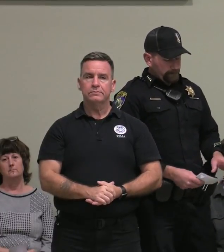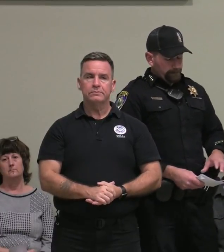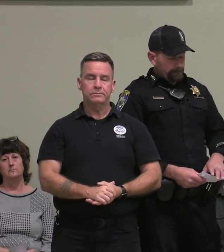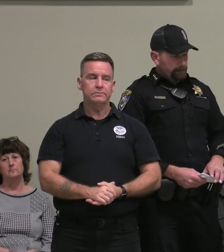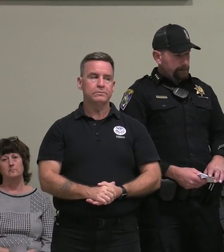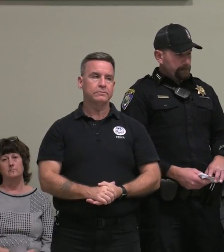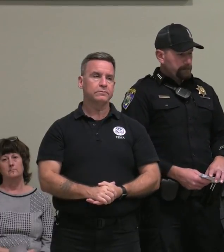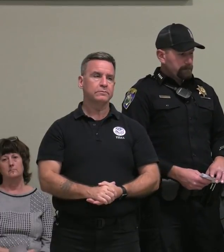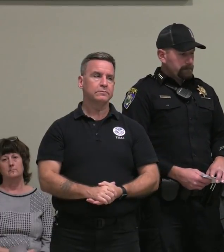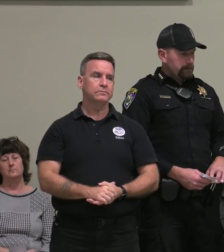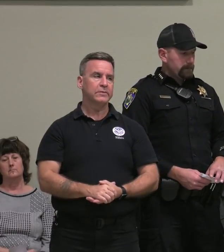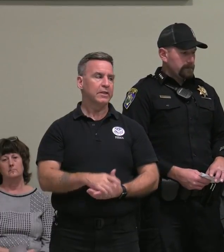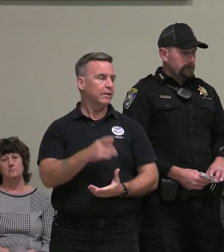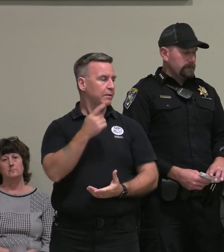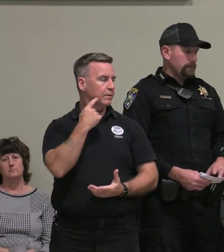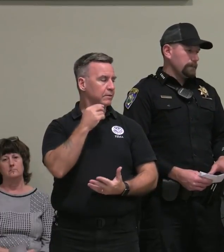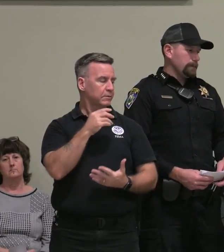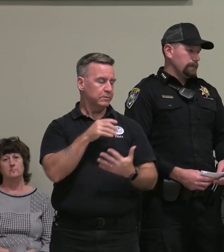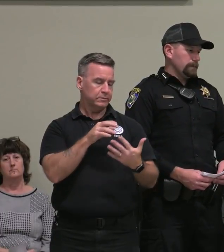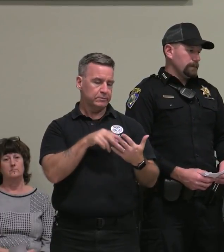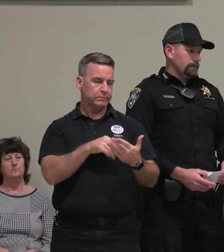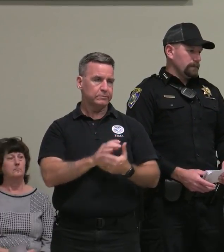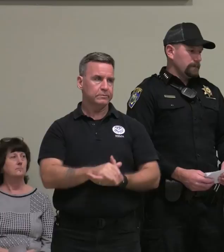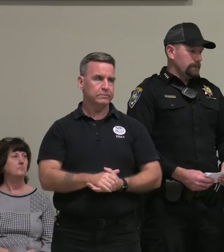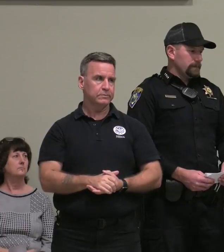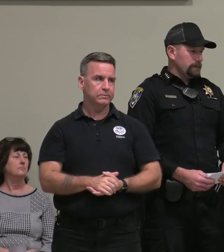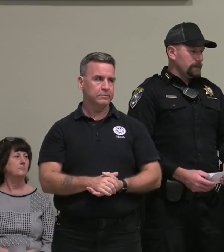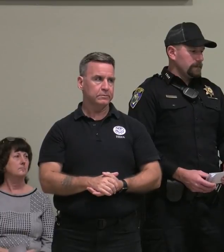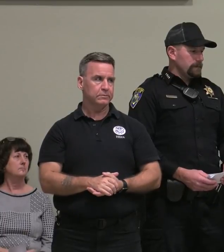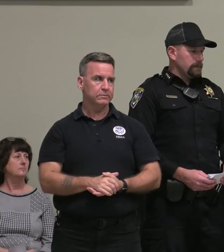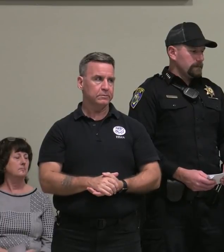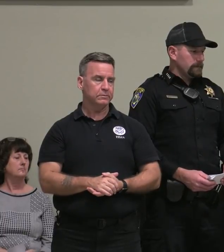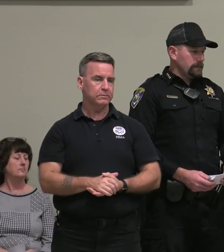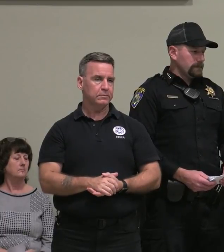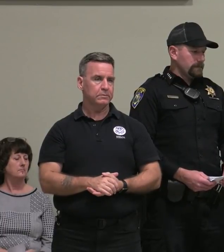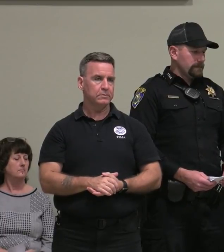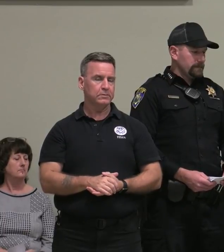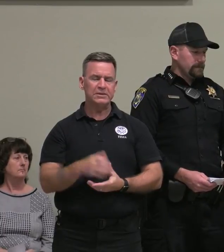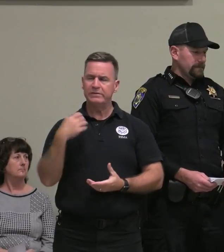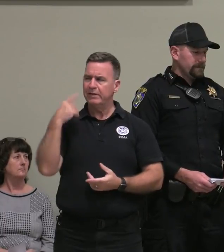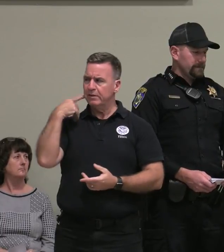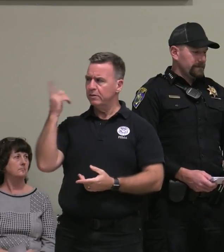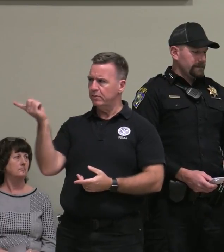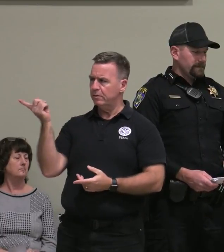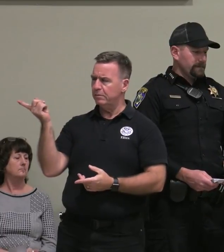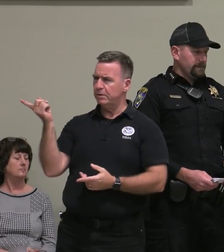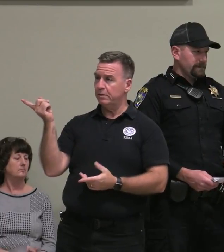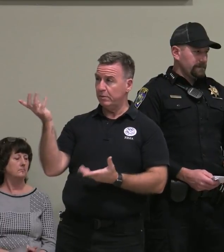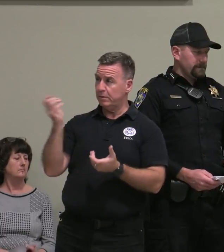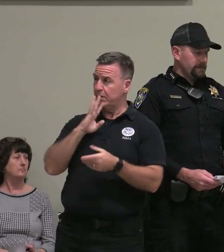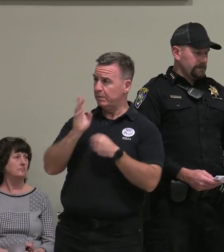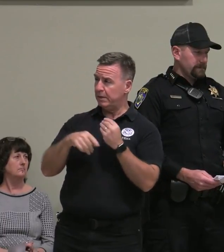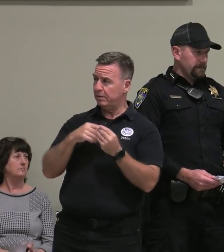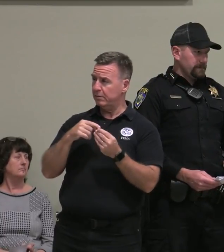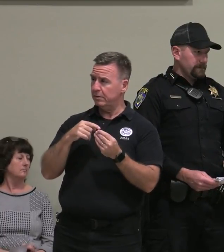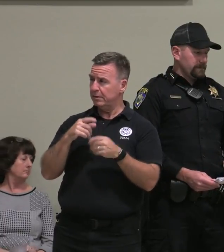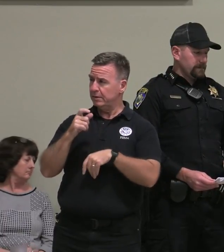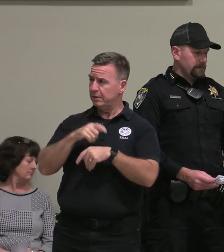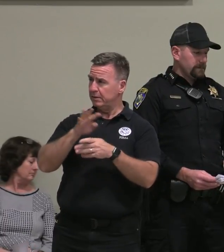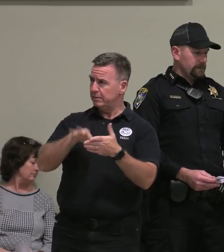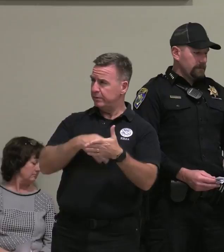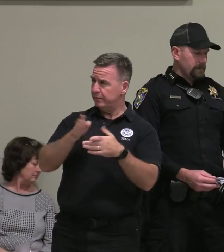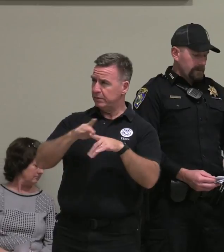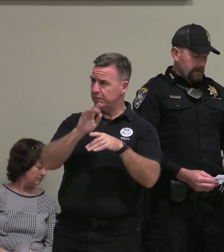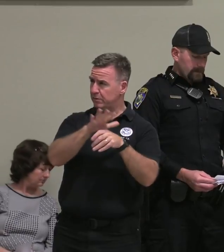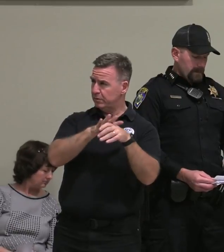All right. And I think I am, let's see. And then Chief, I think you're probably, you want to talk about the time frames